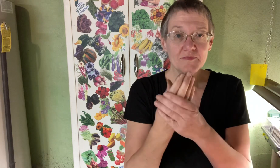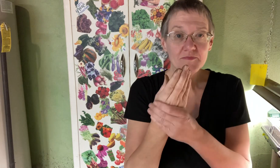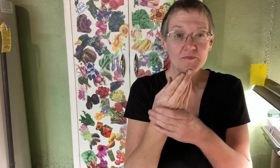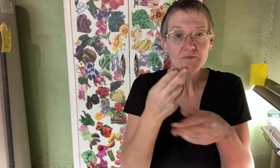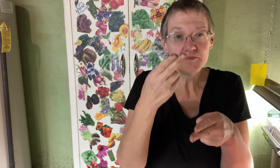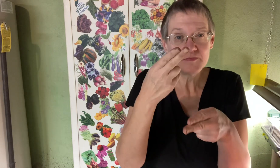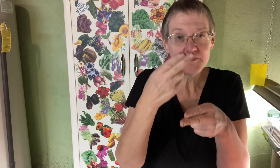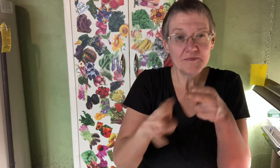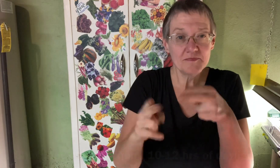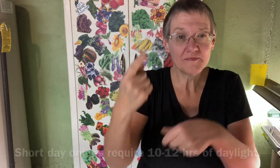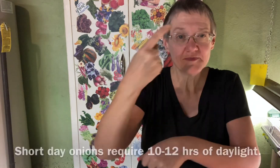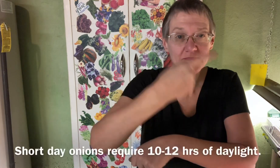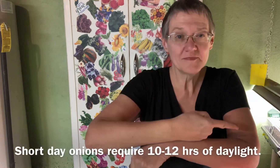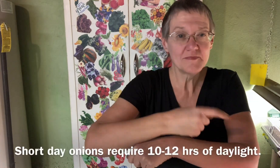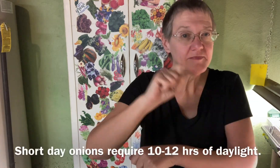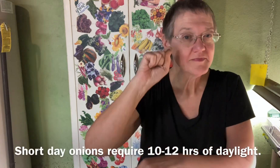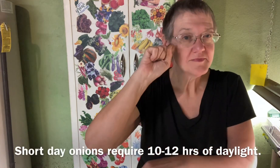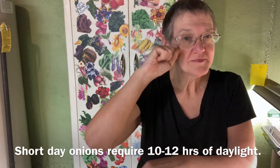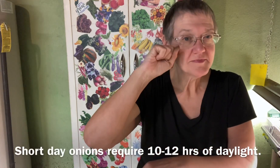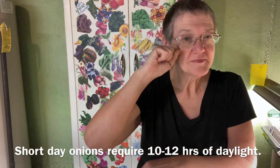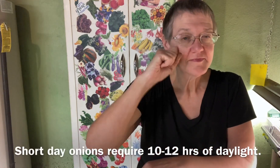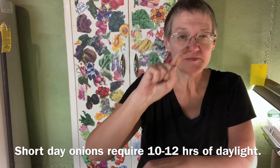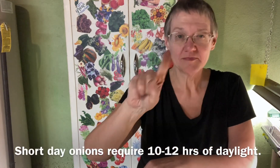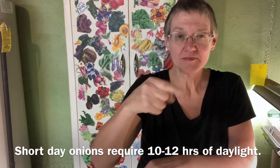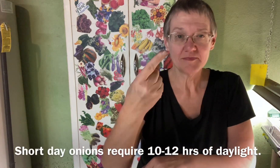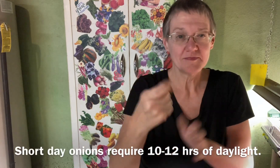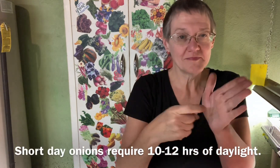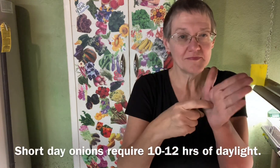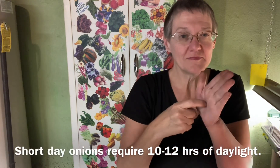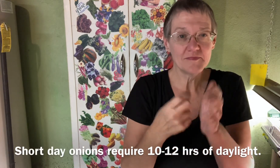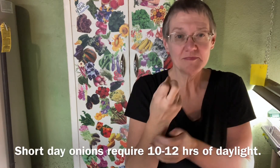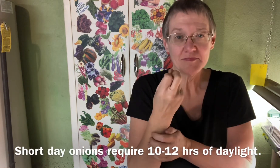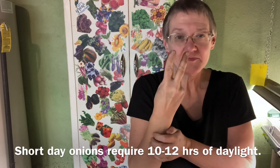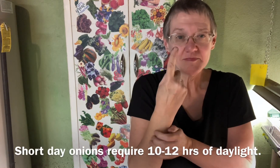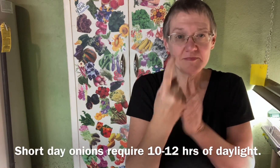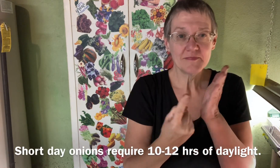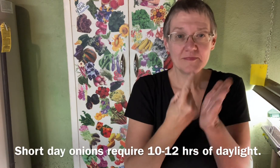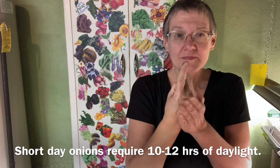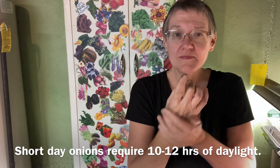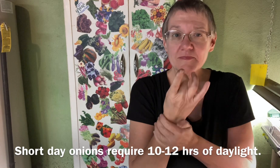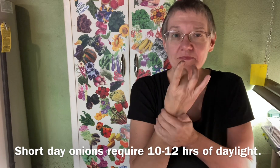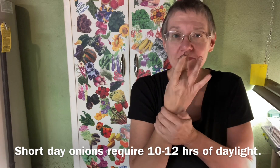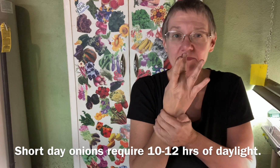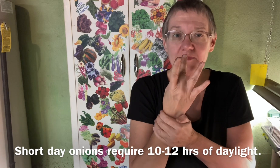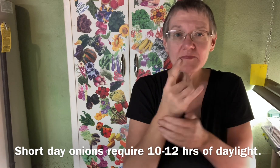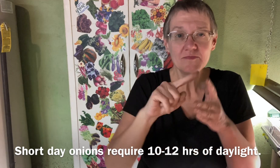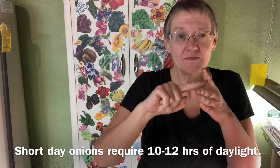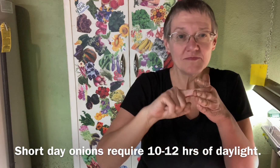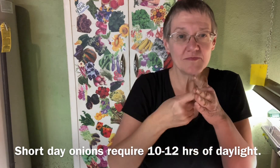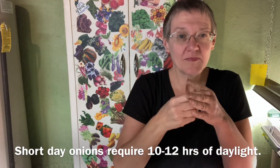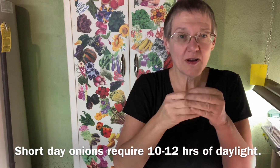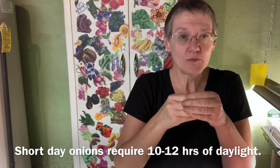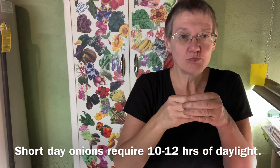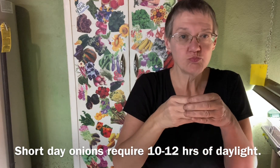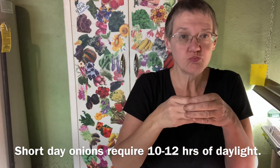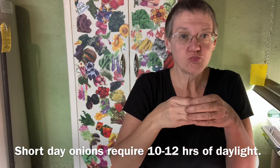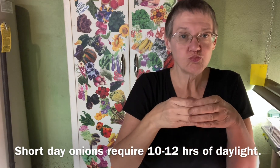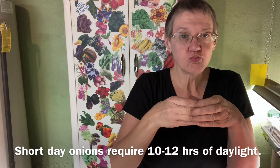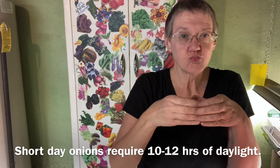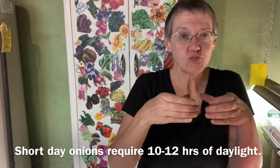Now in the south, you need to grow what's called short day onions. They only require 12 hours of light to start bulbing